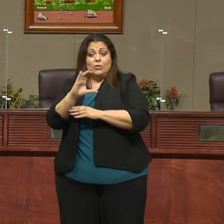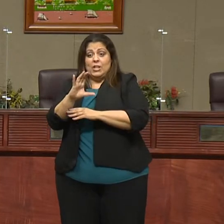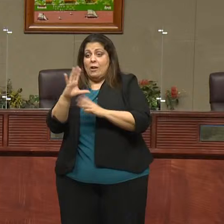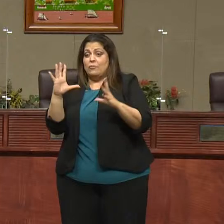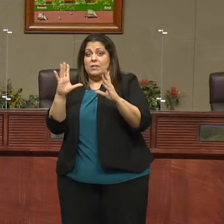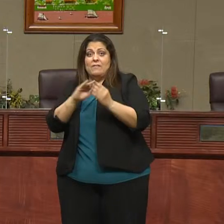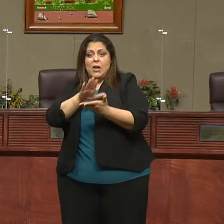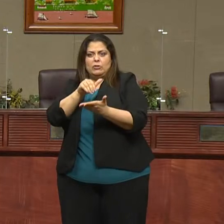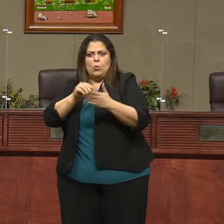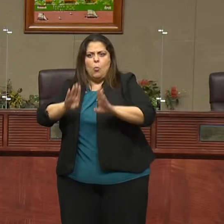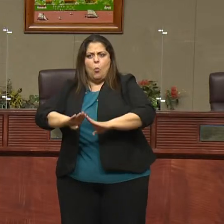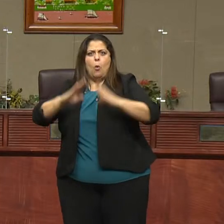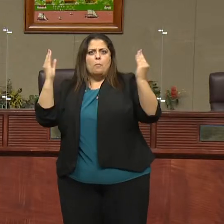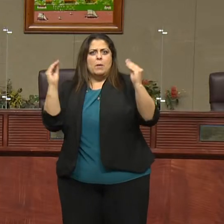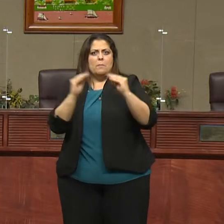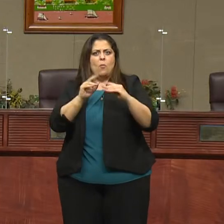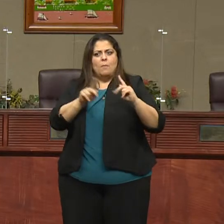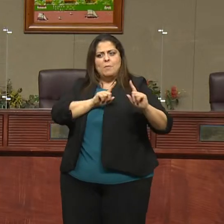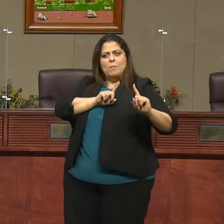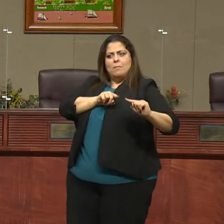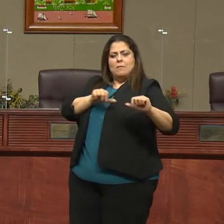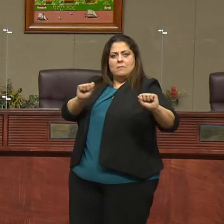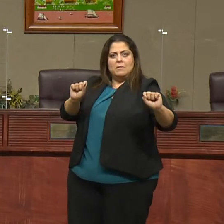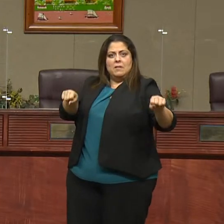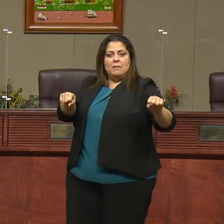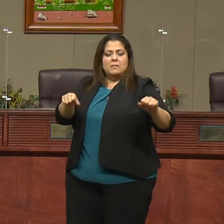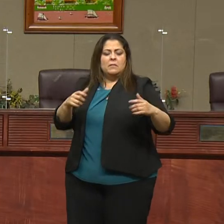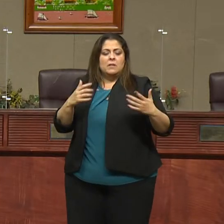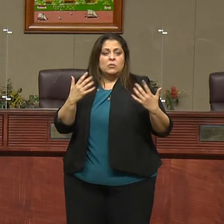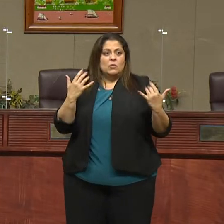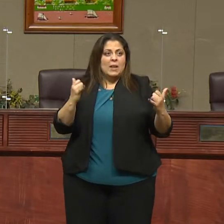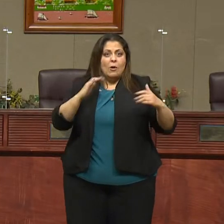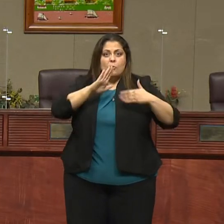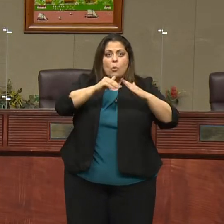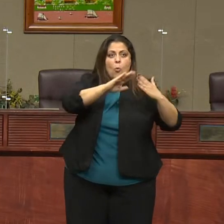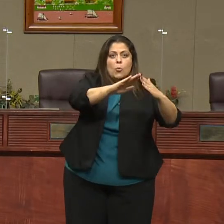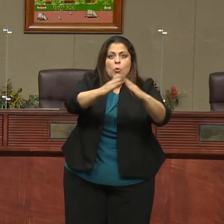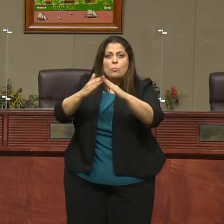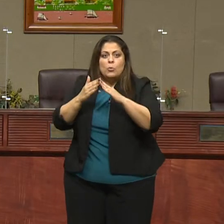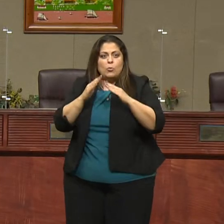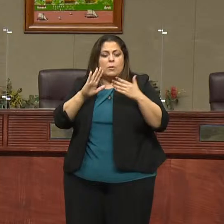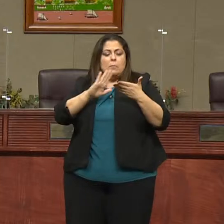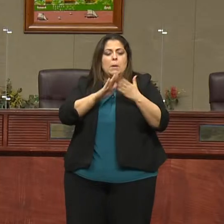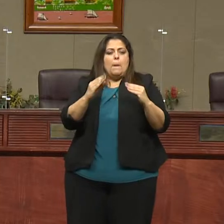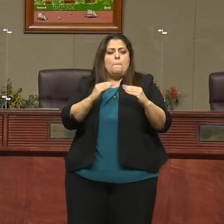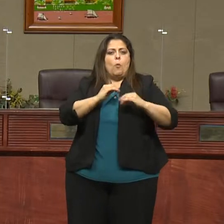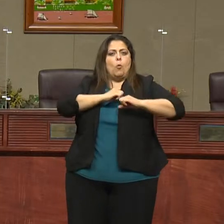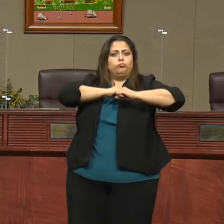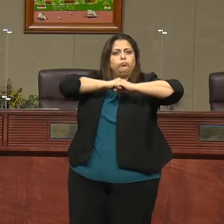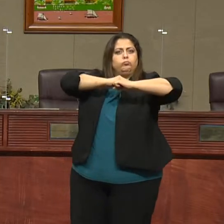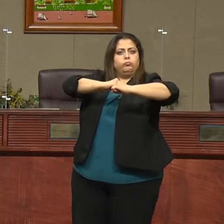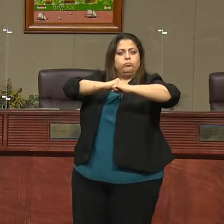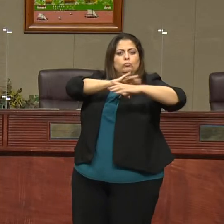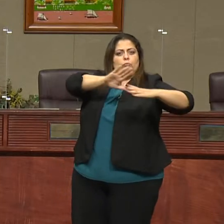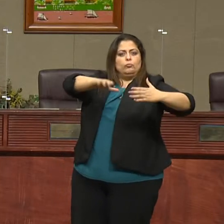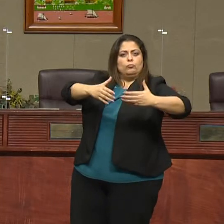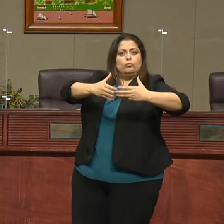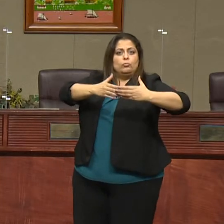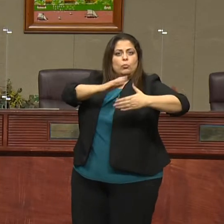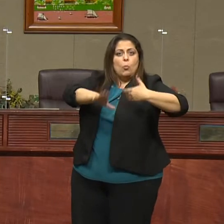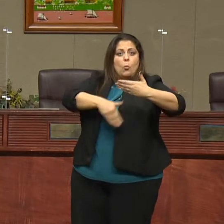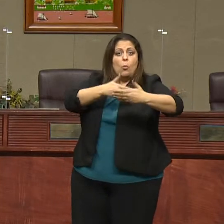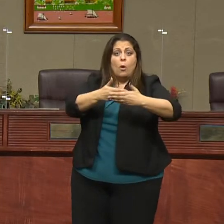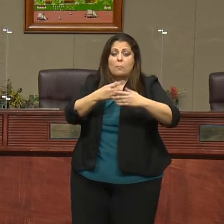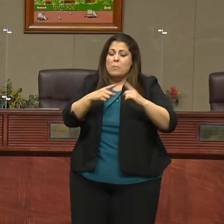more persons, we can increase the community immunity. We're still in this race to get that immunity